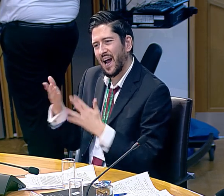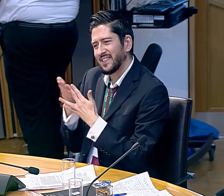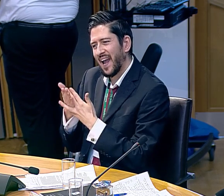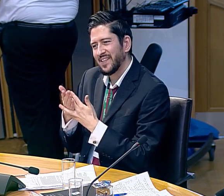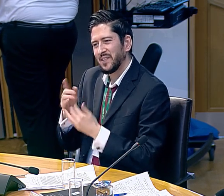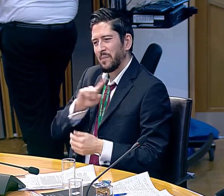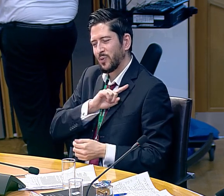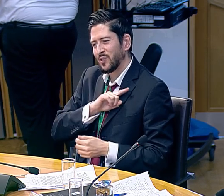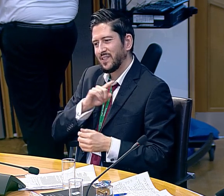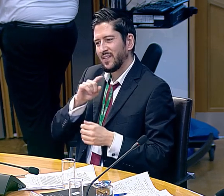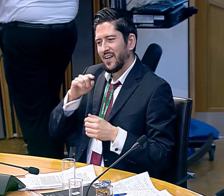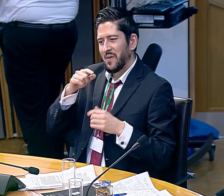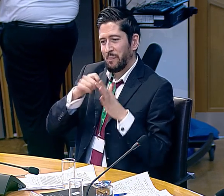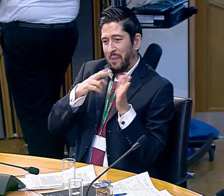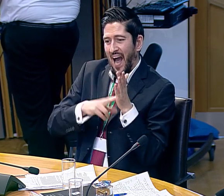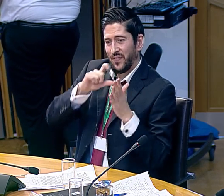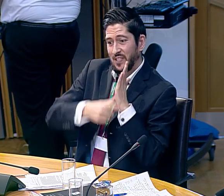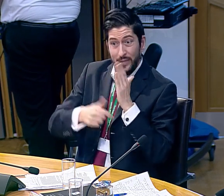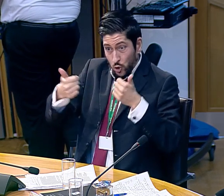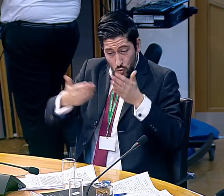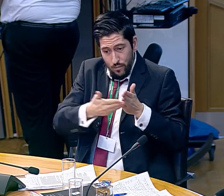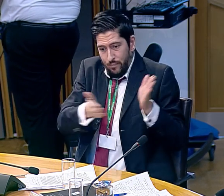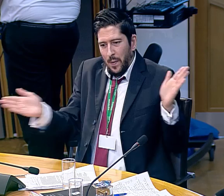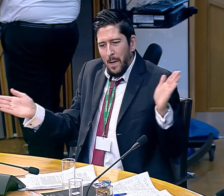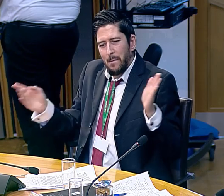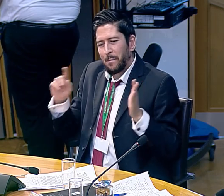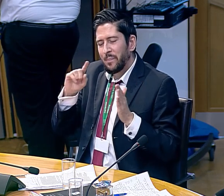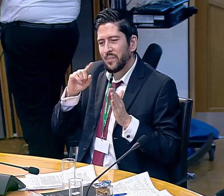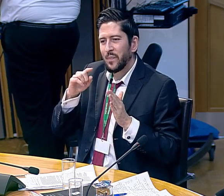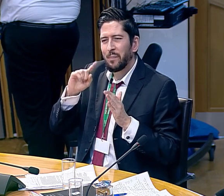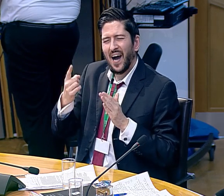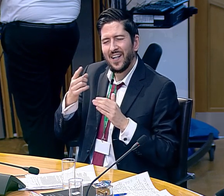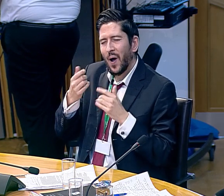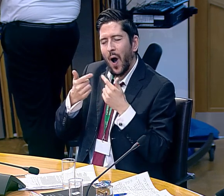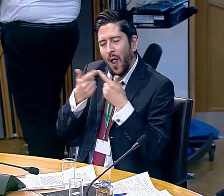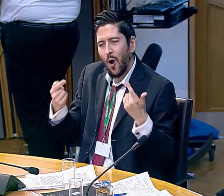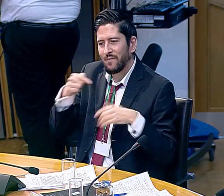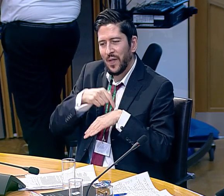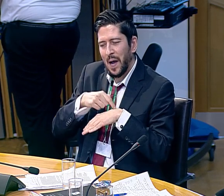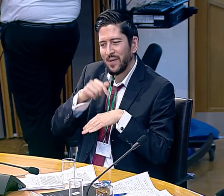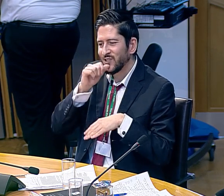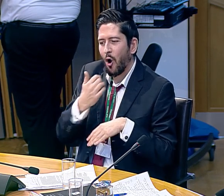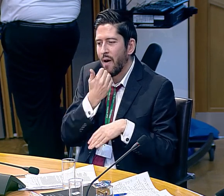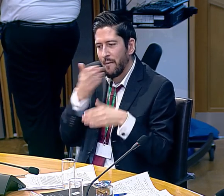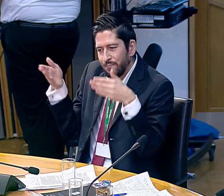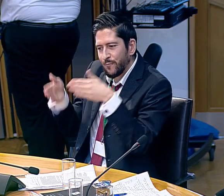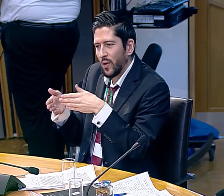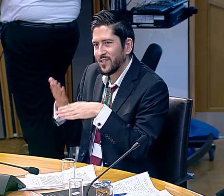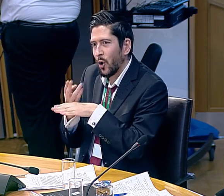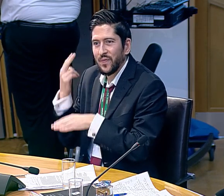a negative effect on access for deaf people, because this pan-disability approach can be good, but a lot of the time there's